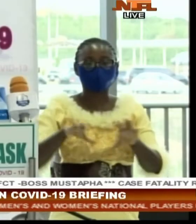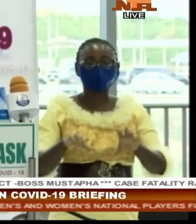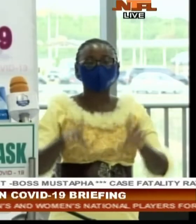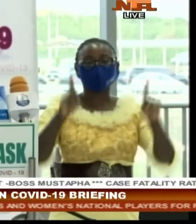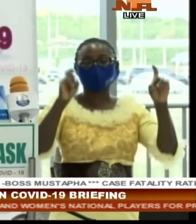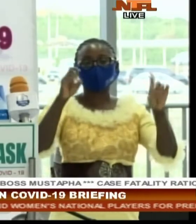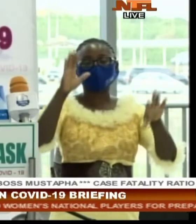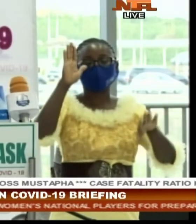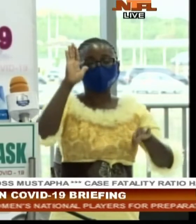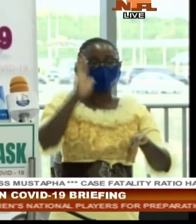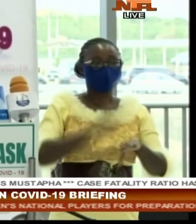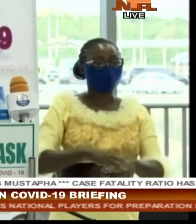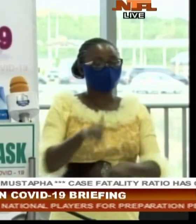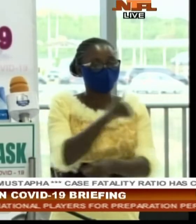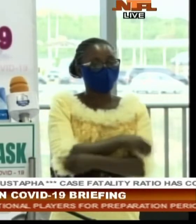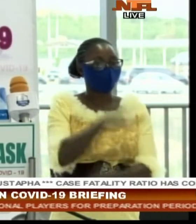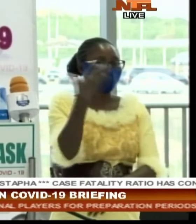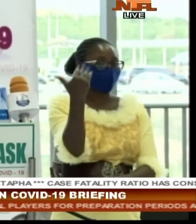arrival for sanctioning.